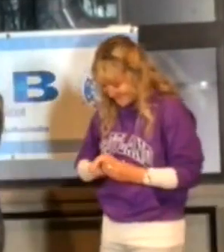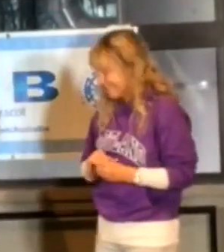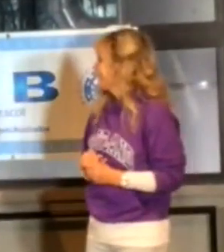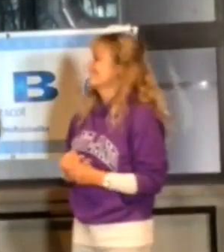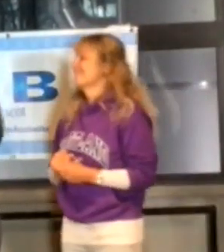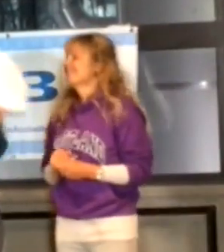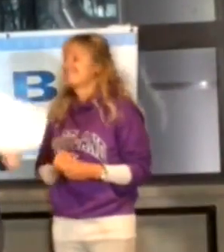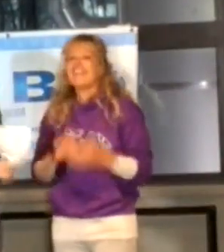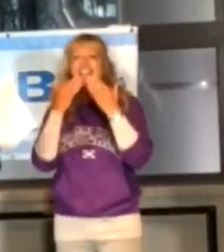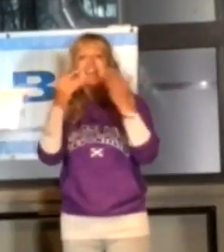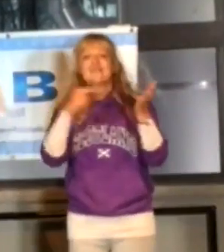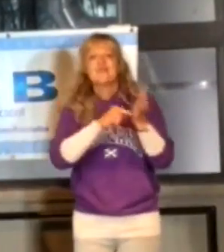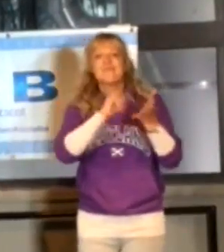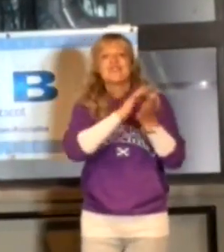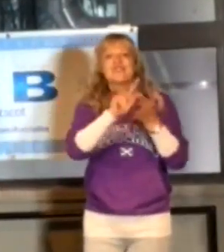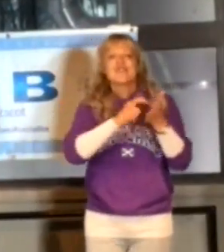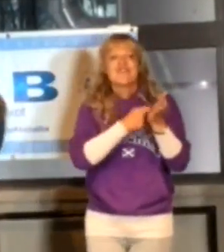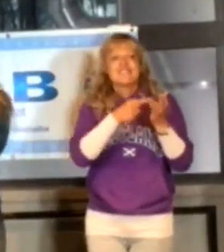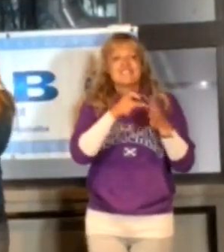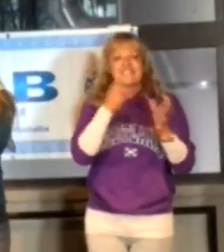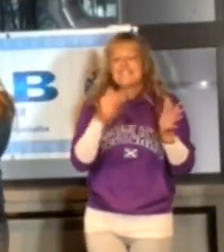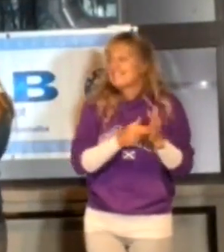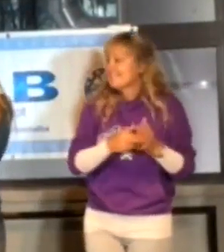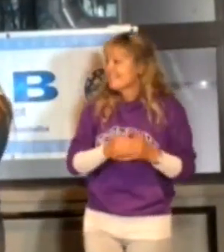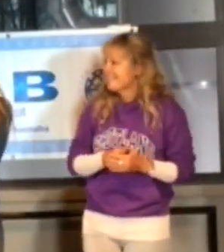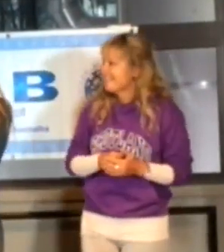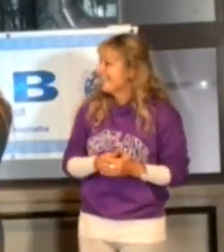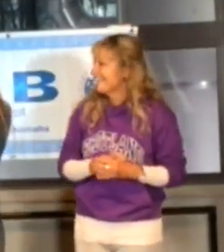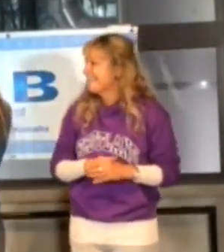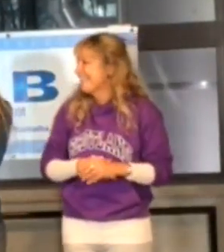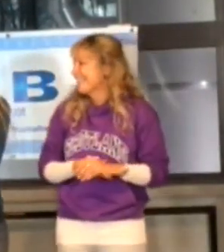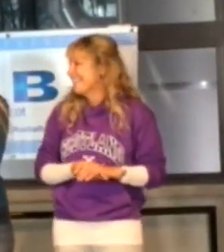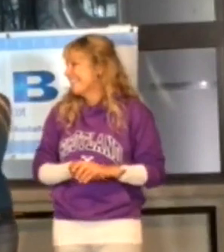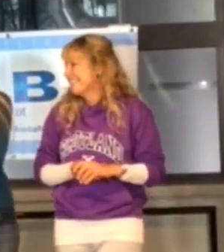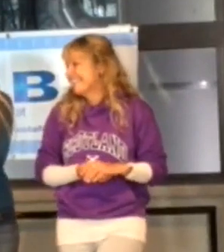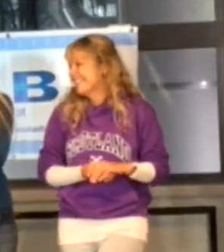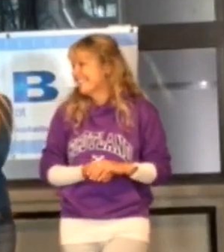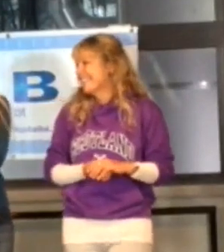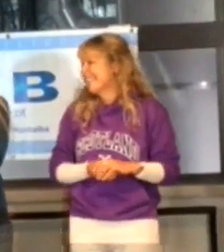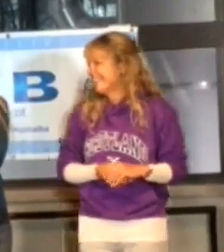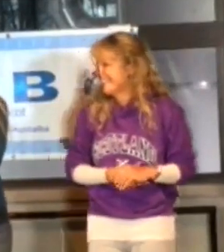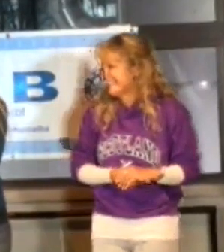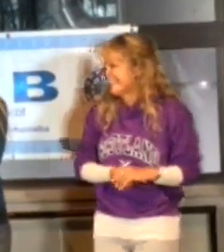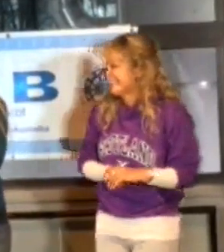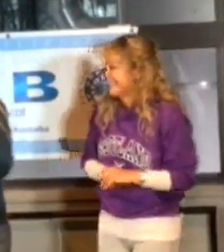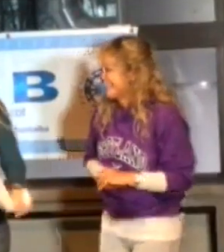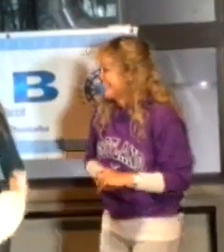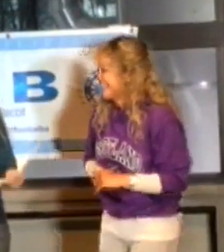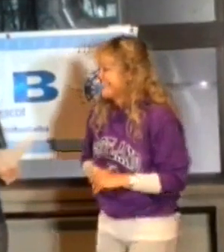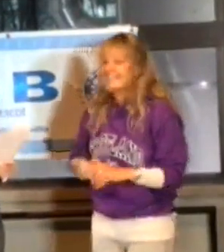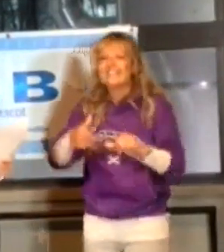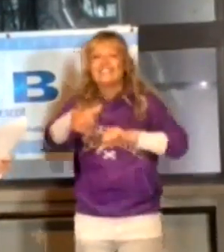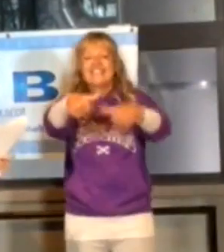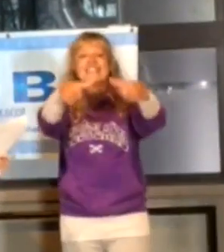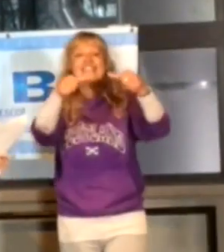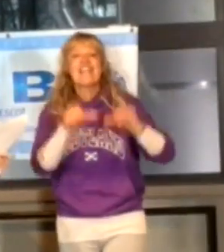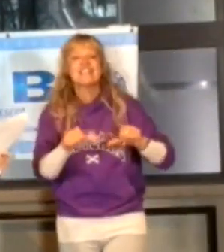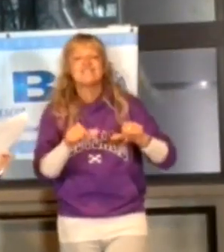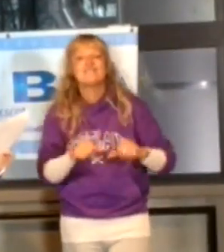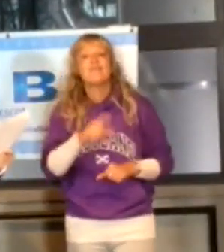Thank you, Tommy Sheridan. We moved the mic for you. We didn't have to do that there. Okay, so next up from Plaid